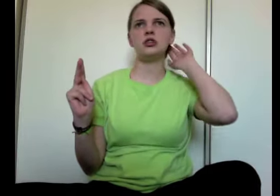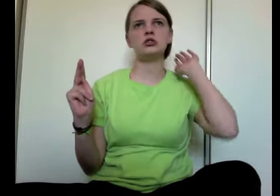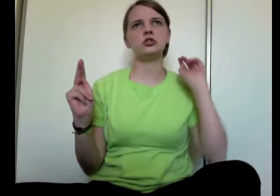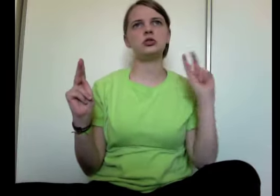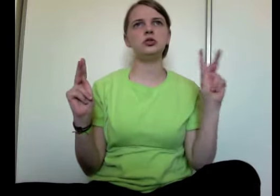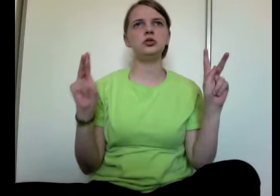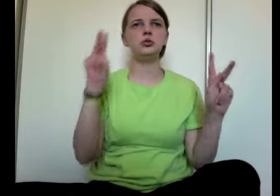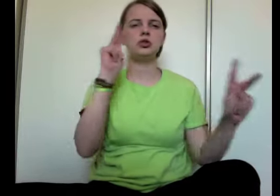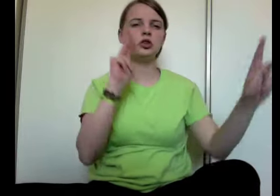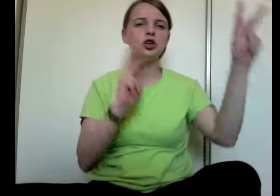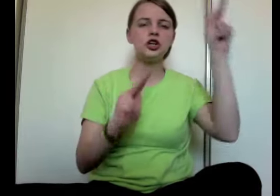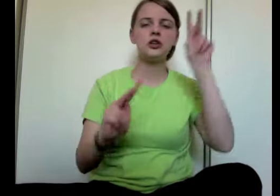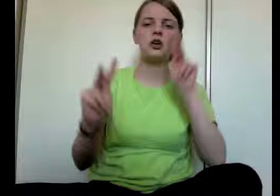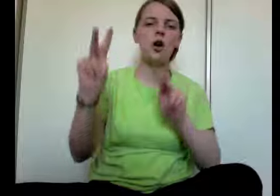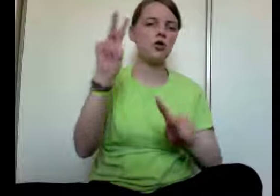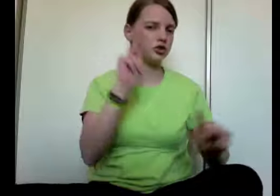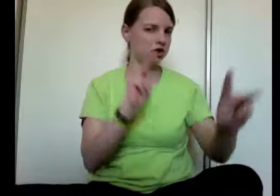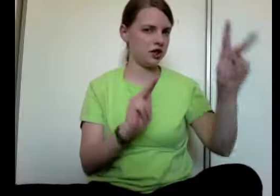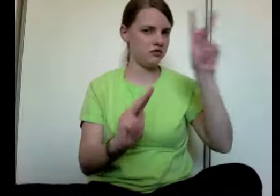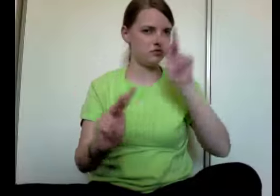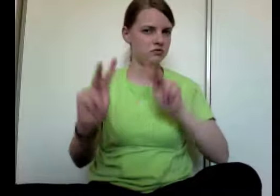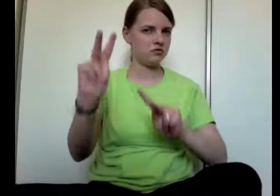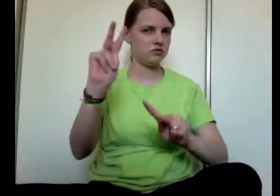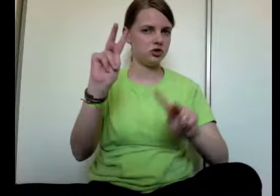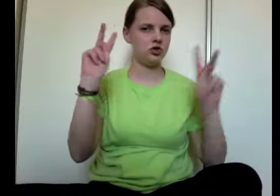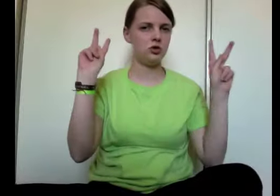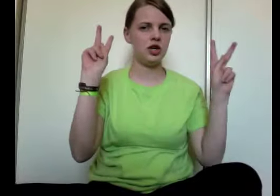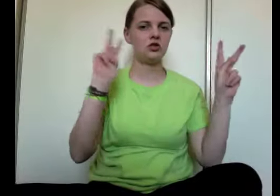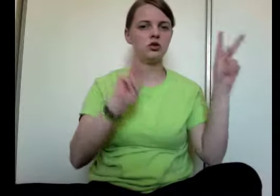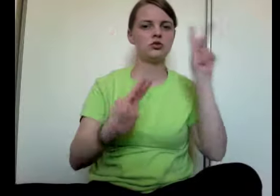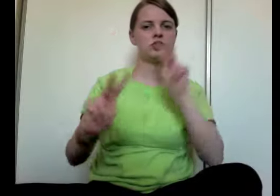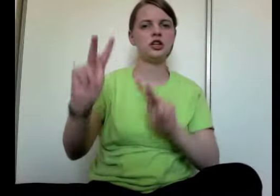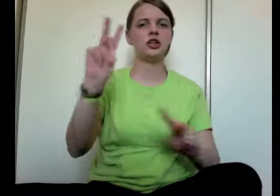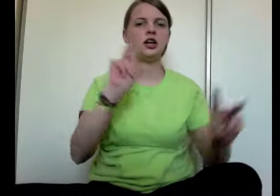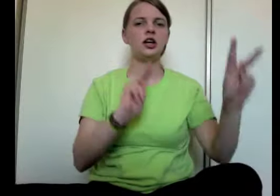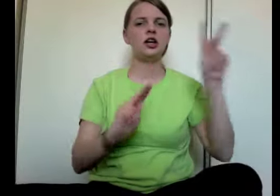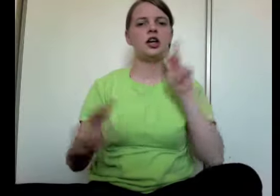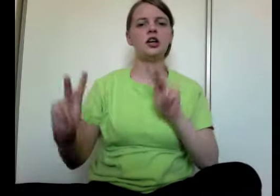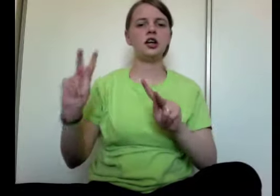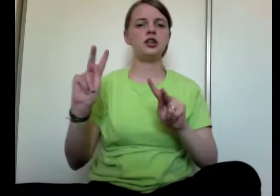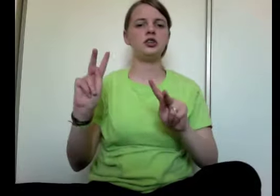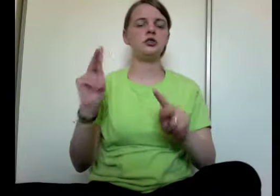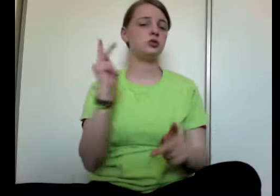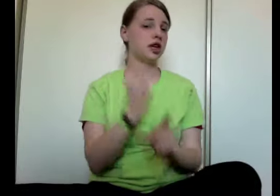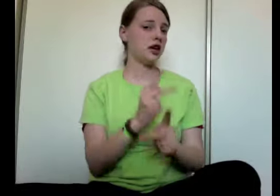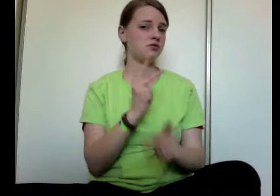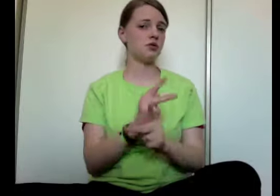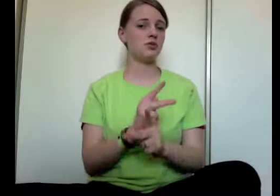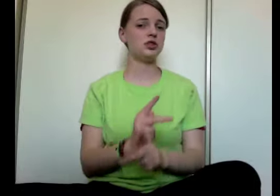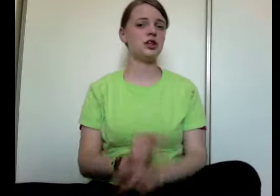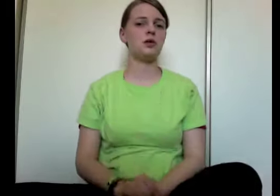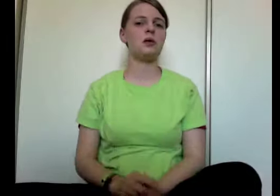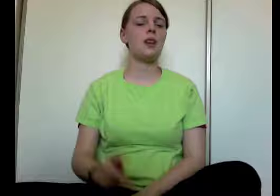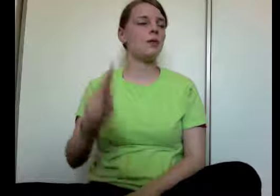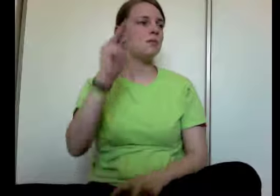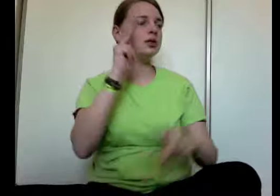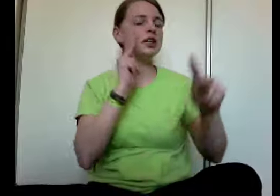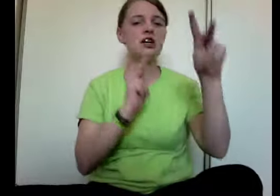hands. So you do look, alternate, two hands alternate, and then you do careful. So be